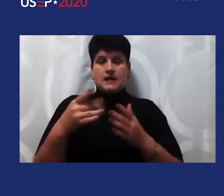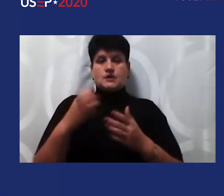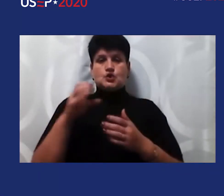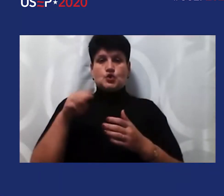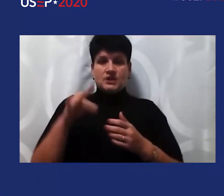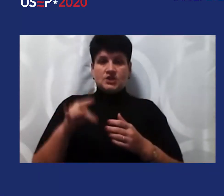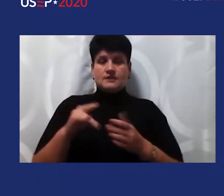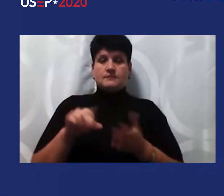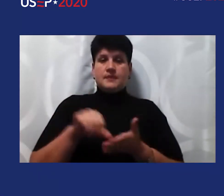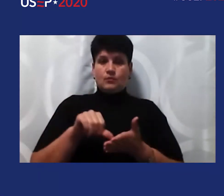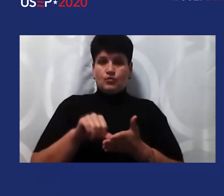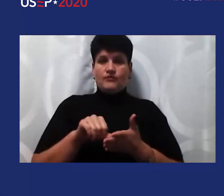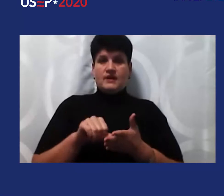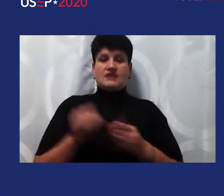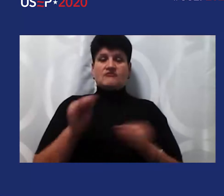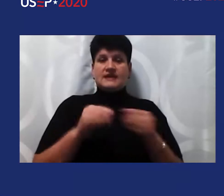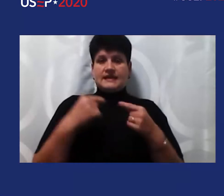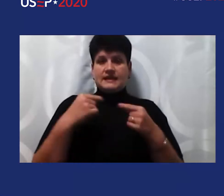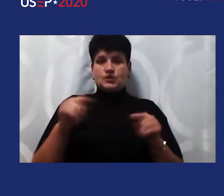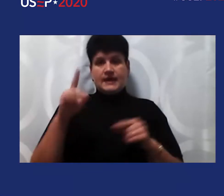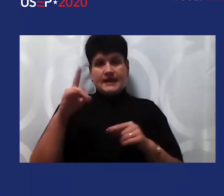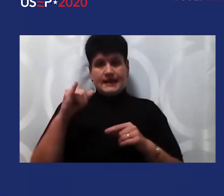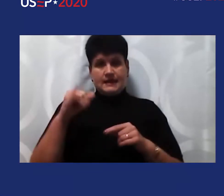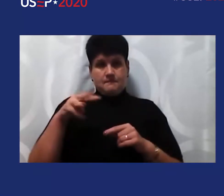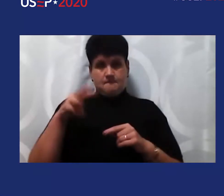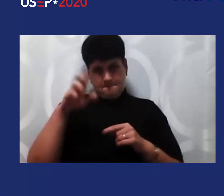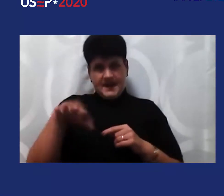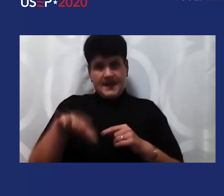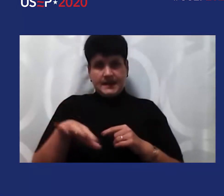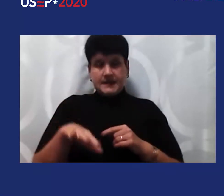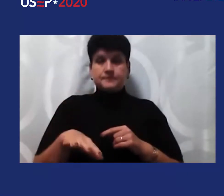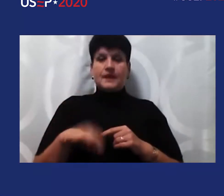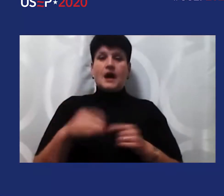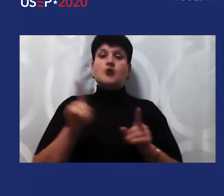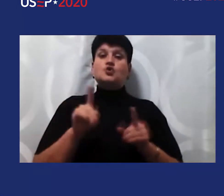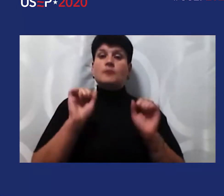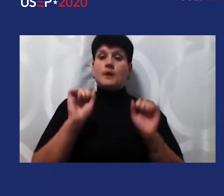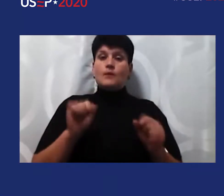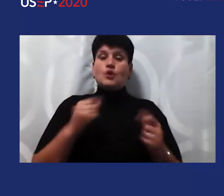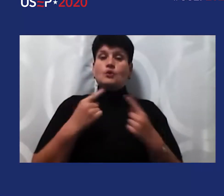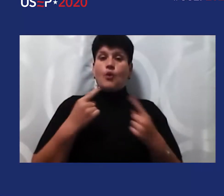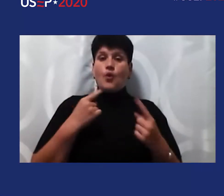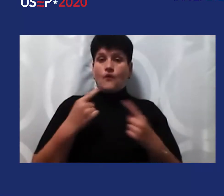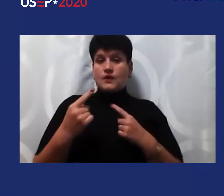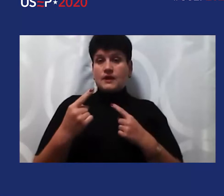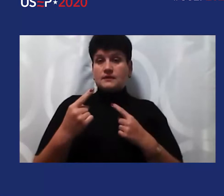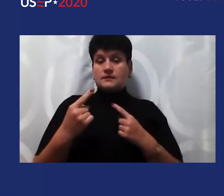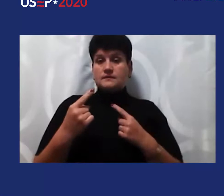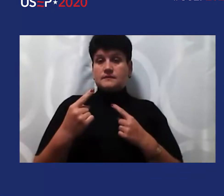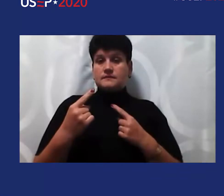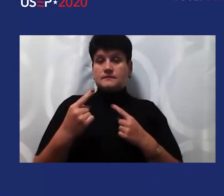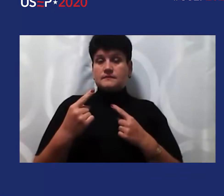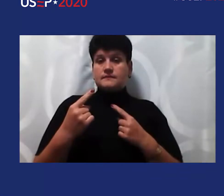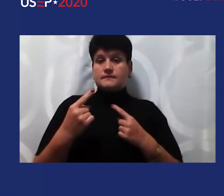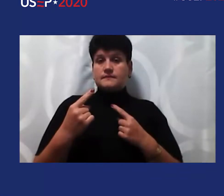of problems in Ukraine linked to the fact of Ukraine being a part of